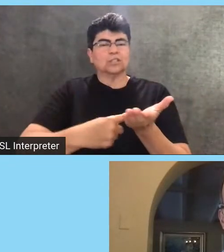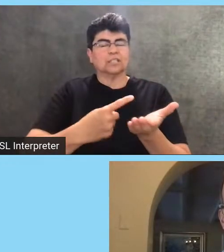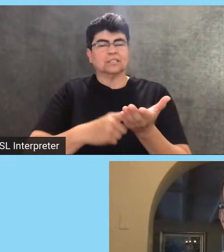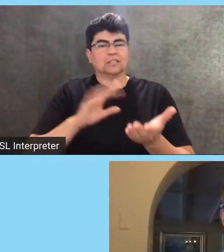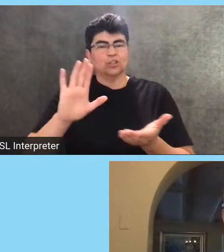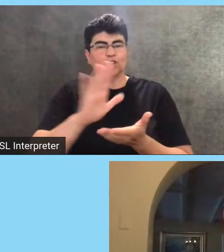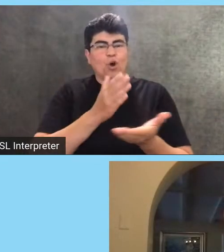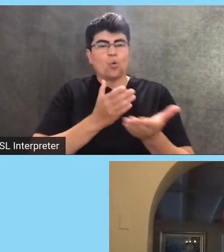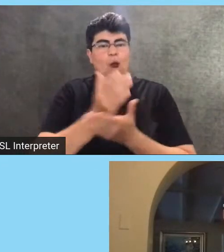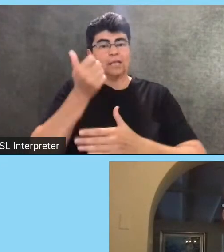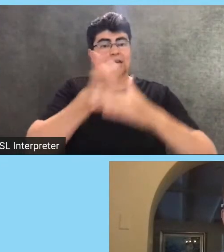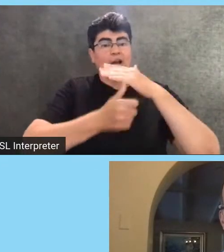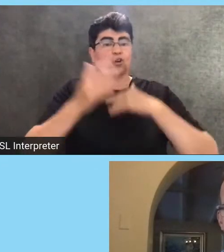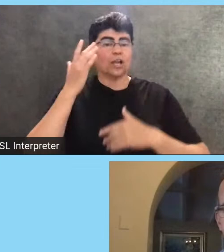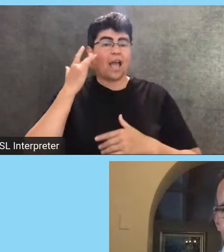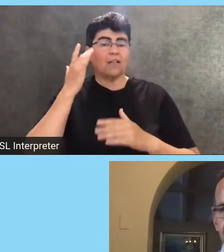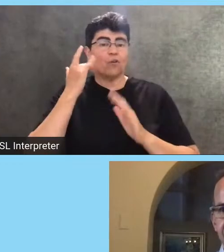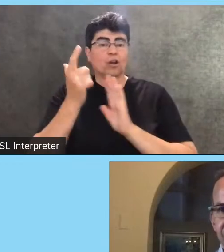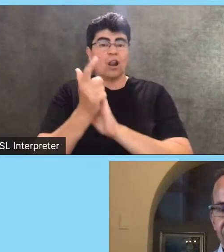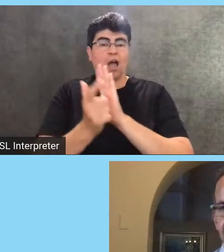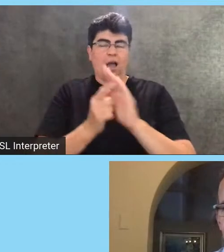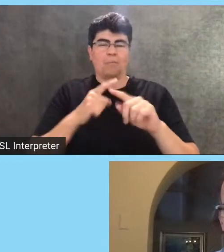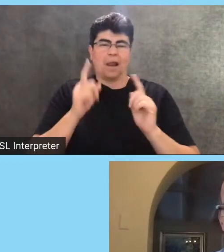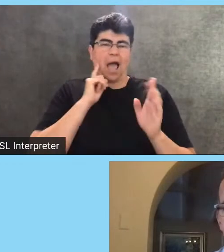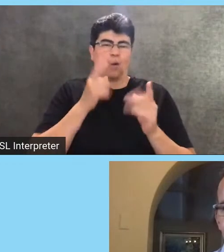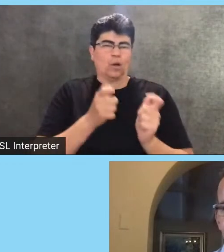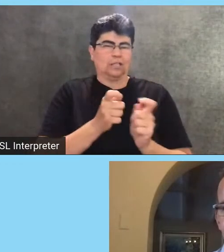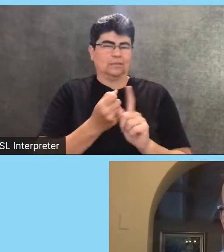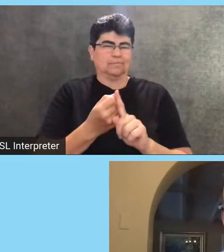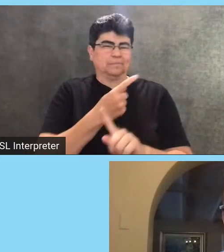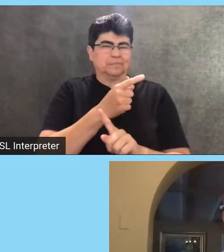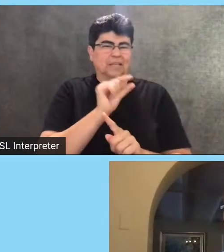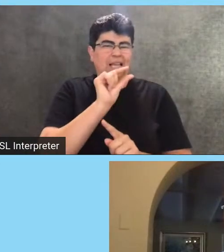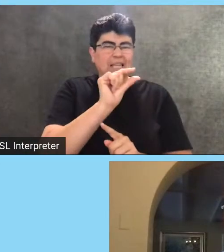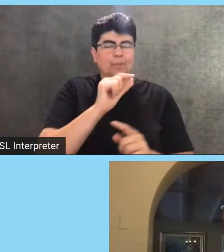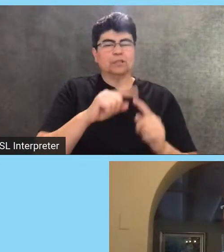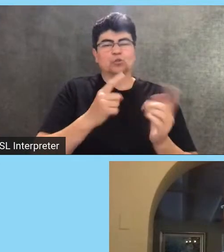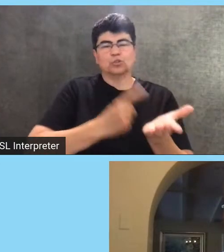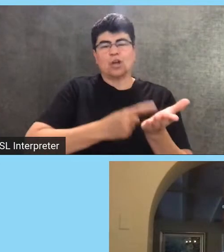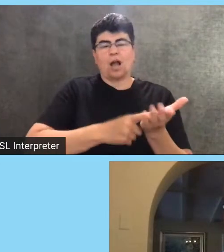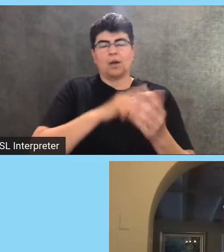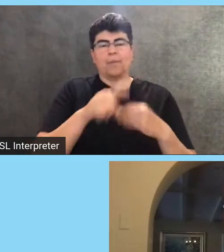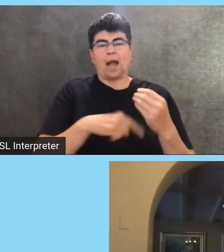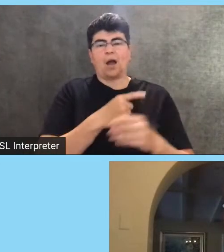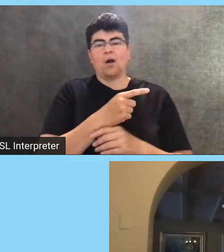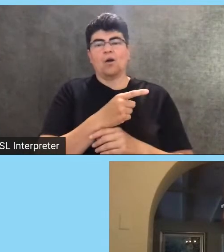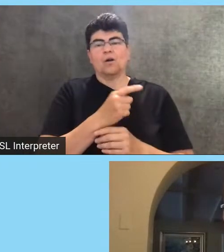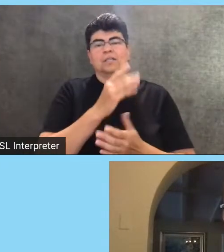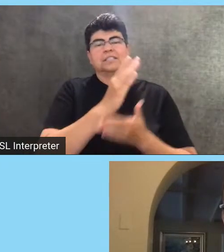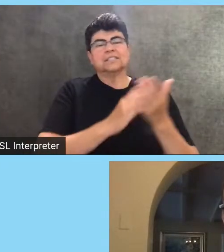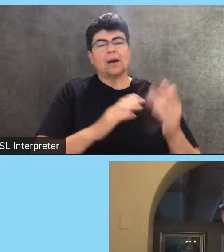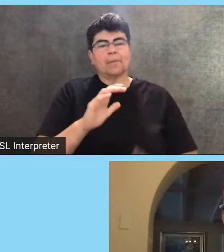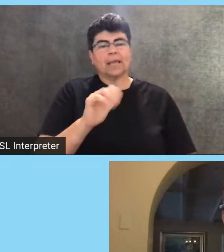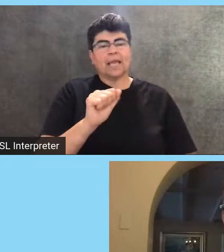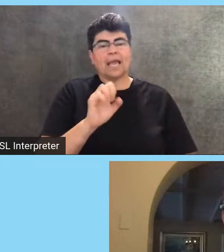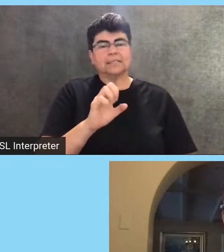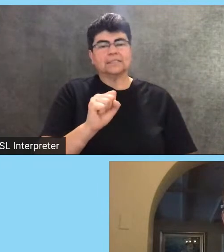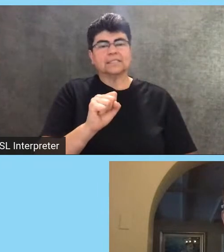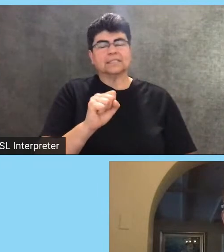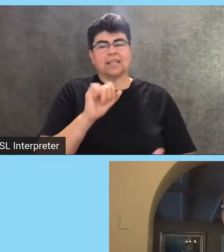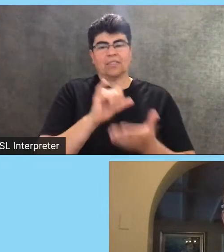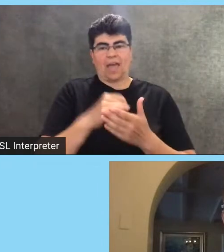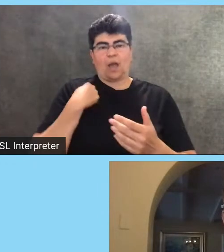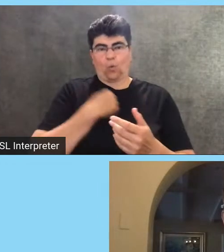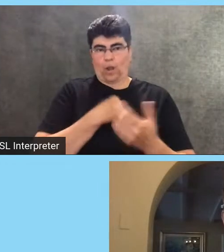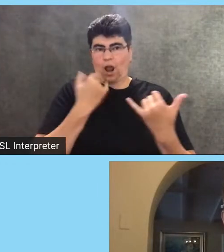rights under California law, but I'm going to pivot a little bit just to talk about some of the cases that we're